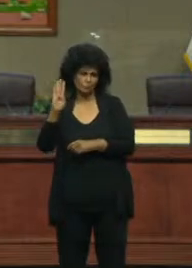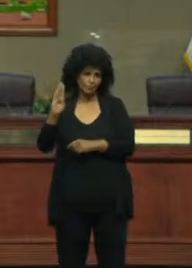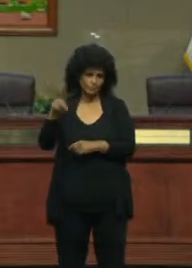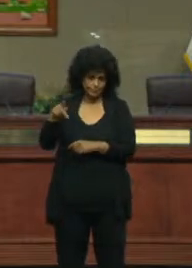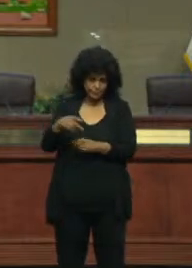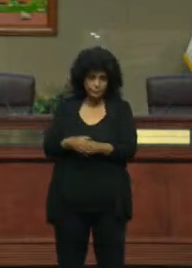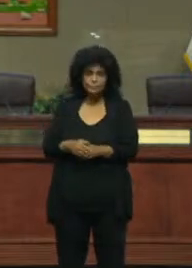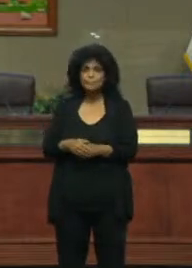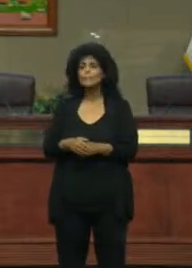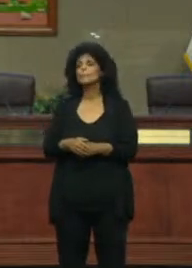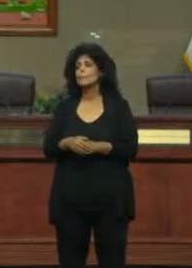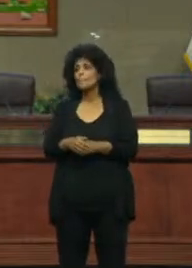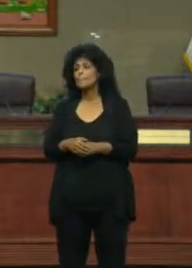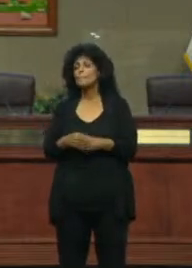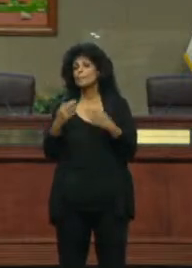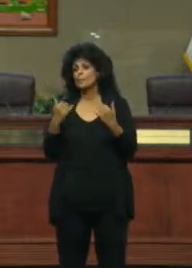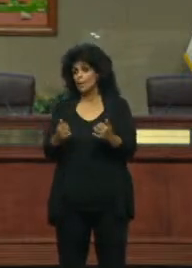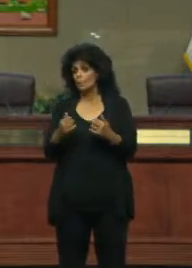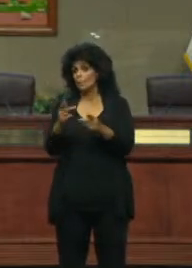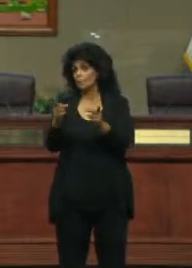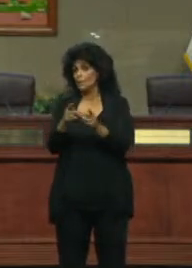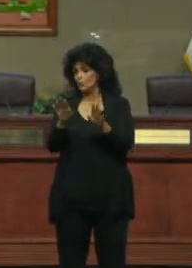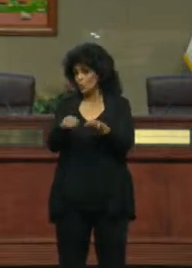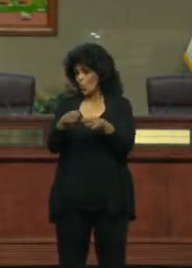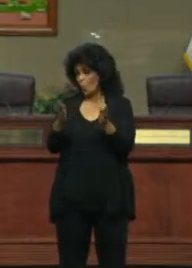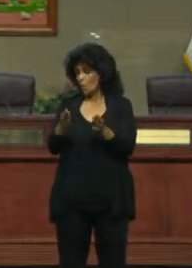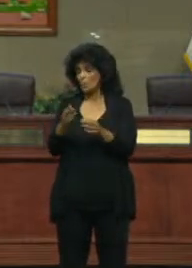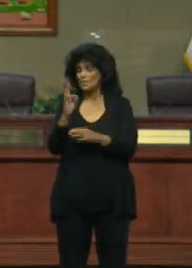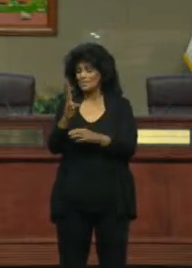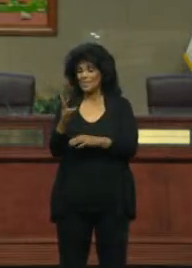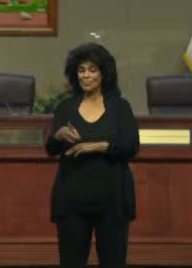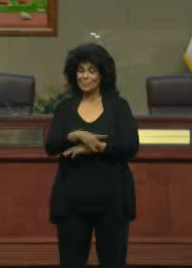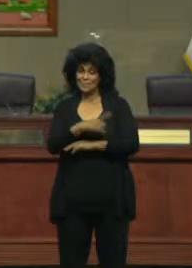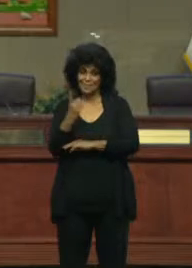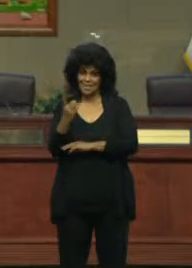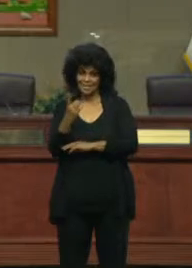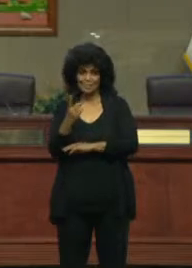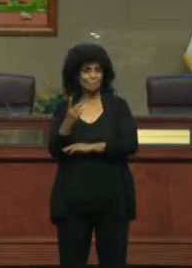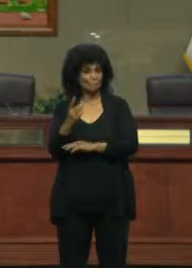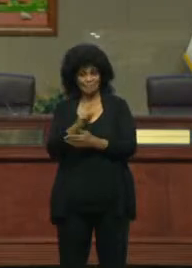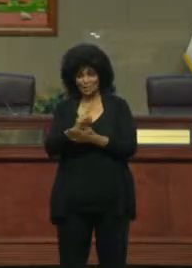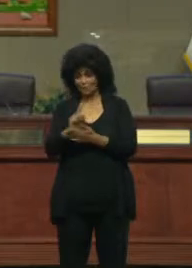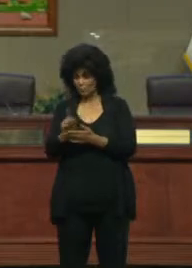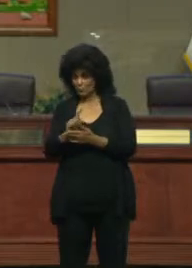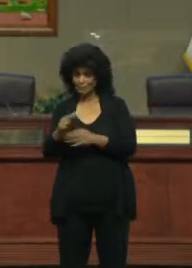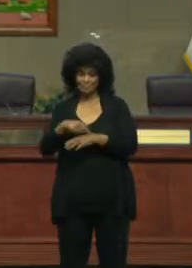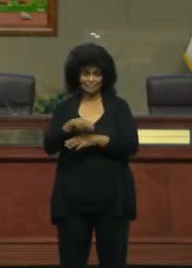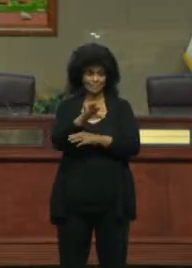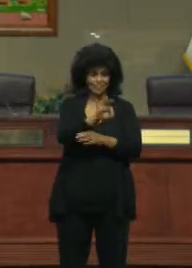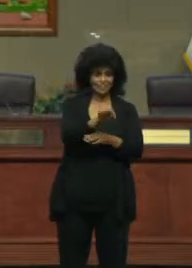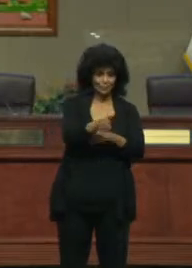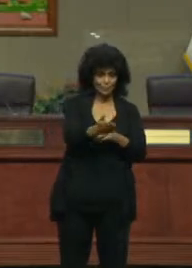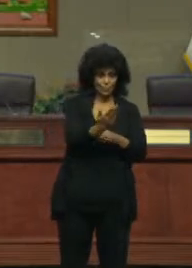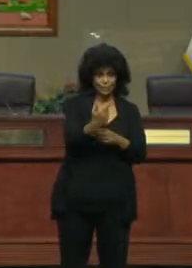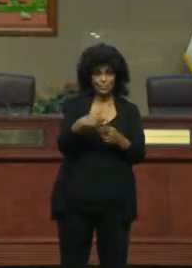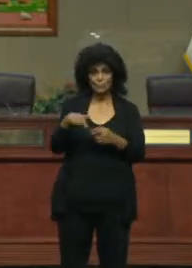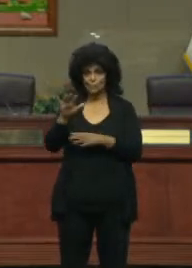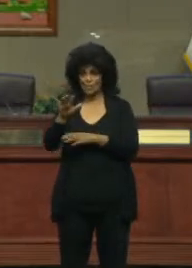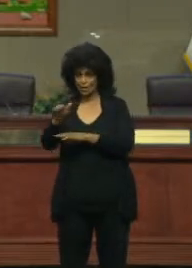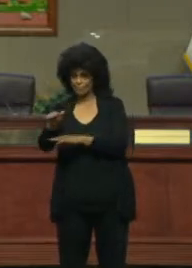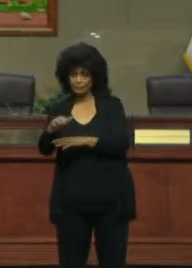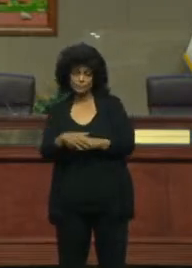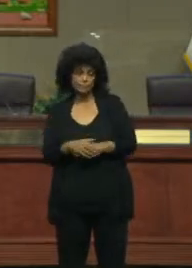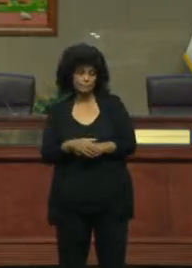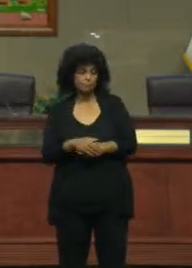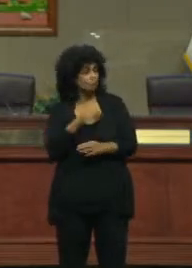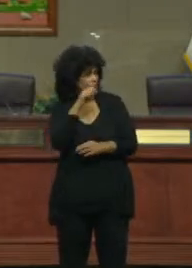2,470 to be exact. The site is open 7 days a week between the hours of 9 a.m. to 5 p.m. You do not need an appointment to